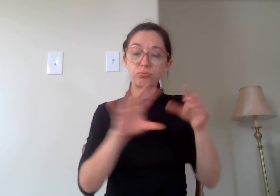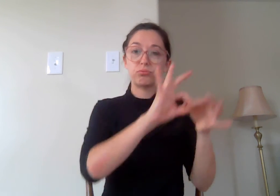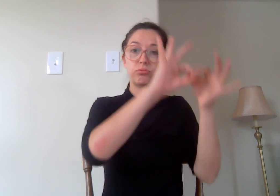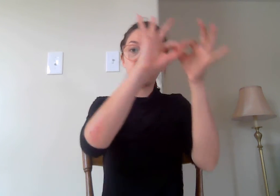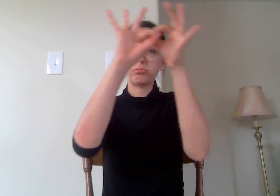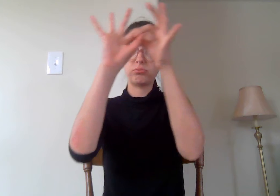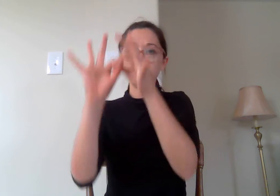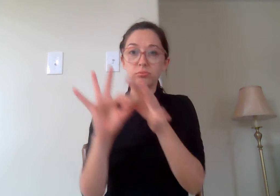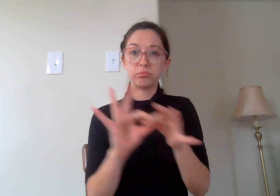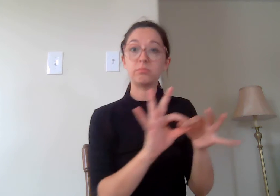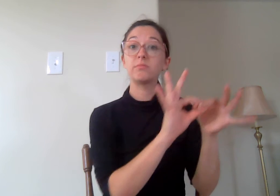about a situation.